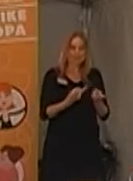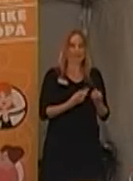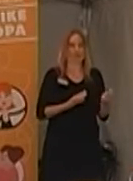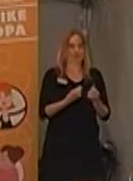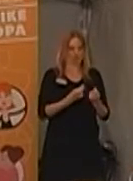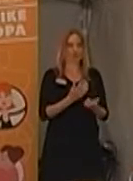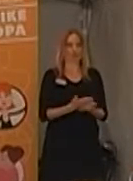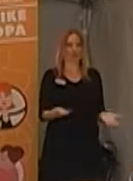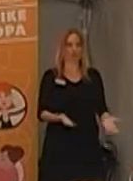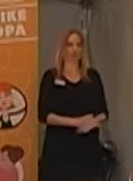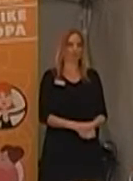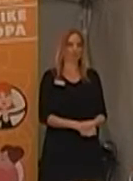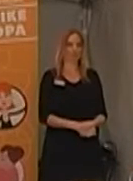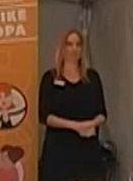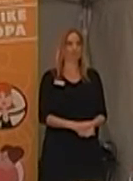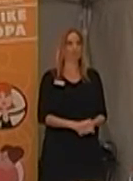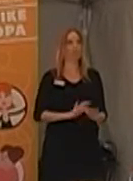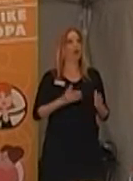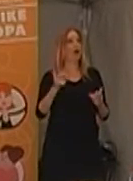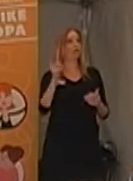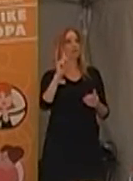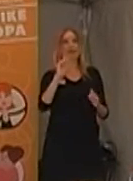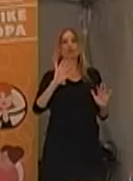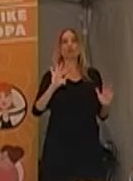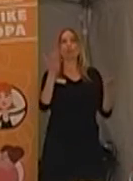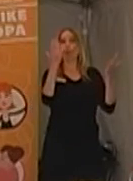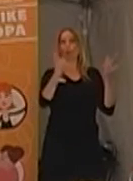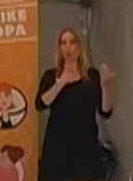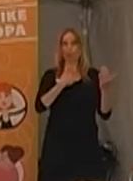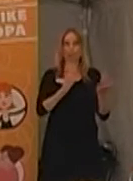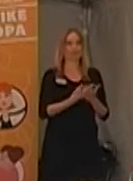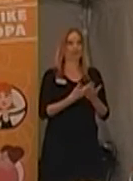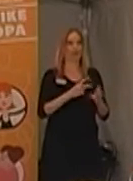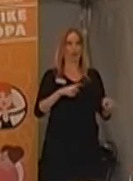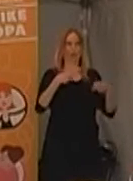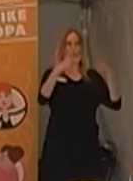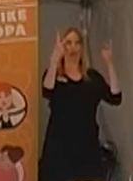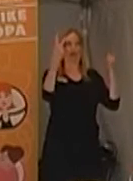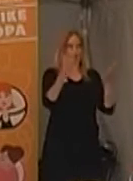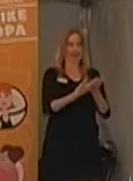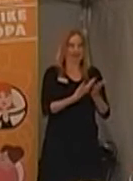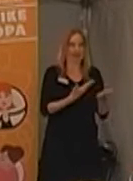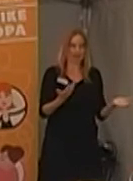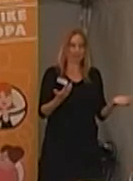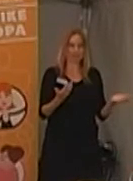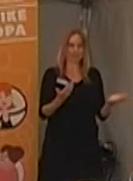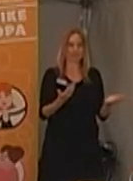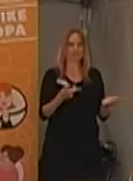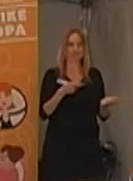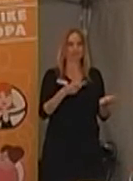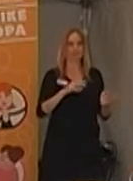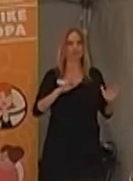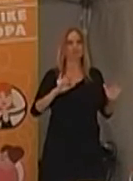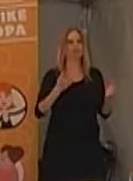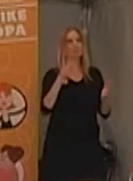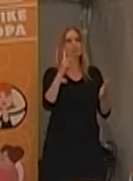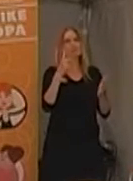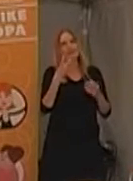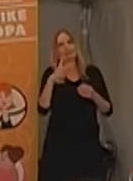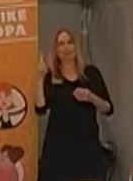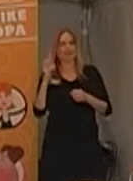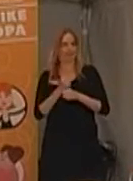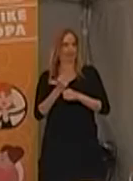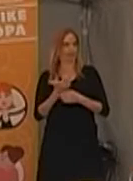well. I mean, if something happens here, if a fire turns out, for example, then we suddenly start to do something else, we become